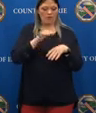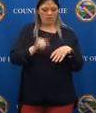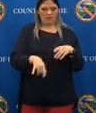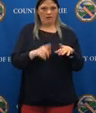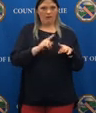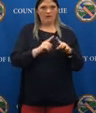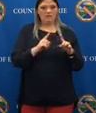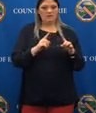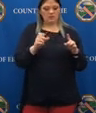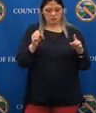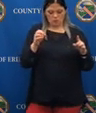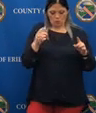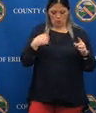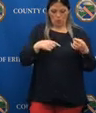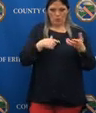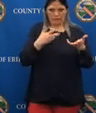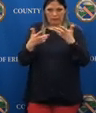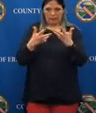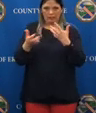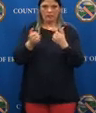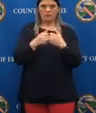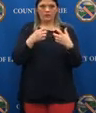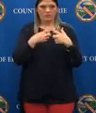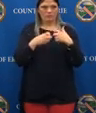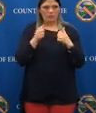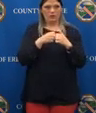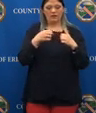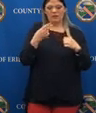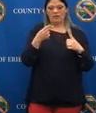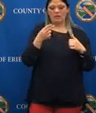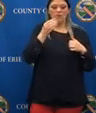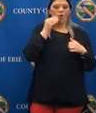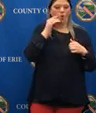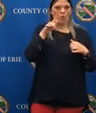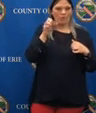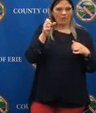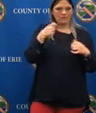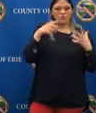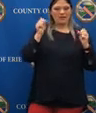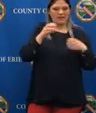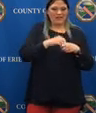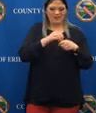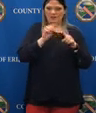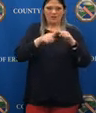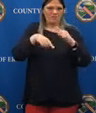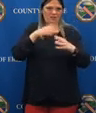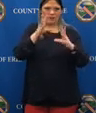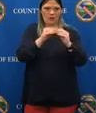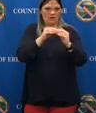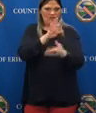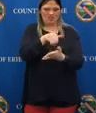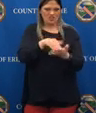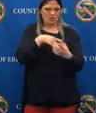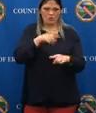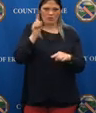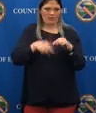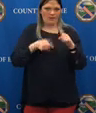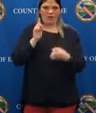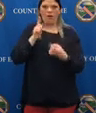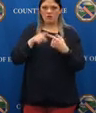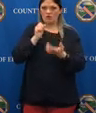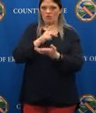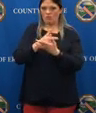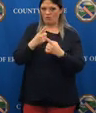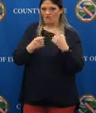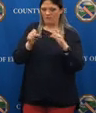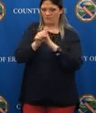But while we're dealing with the issue with the homeless, and we can do that internally, we can't do the convention center expand until we've gotten approval from the state